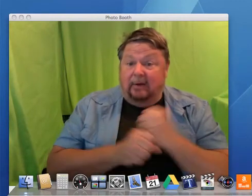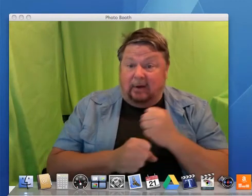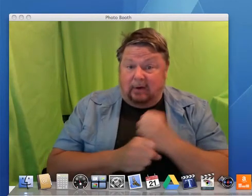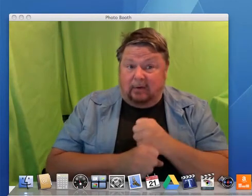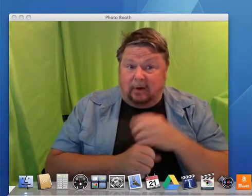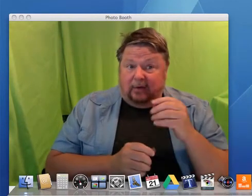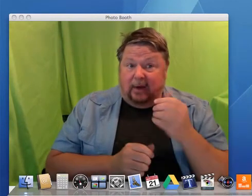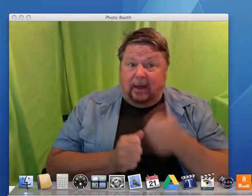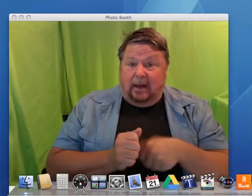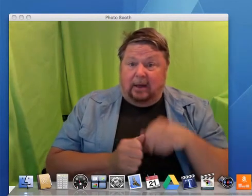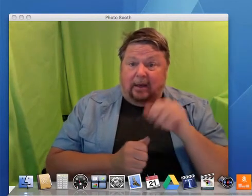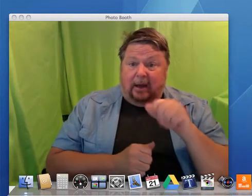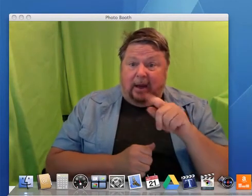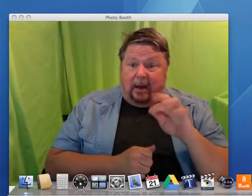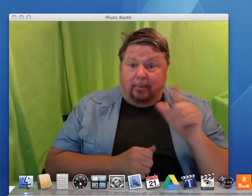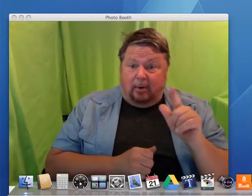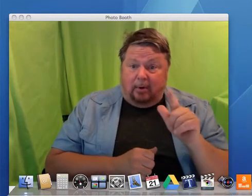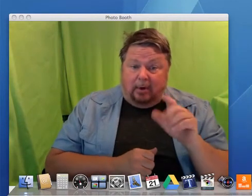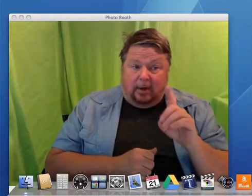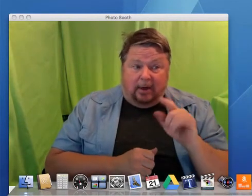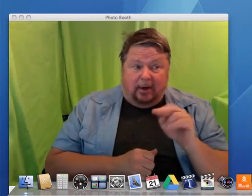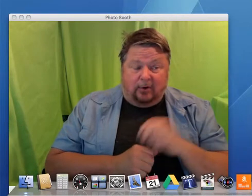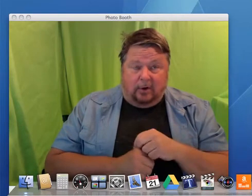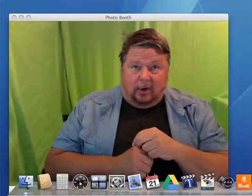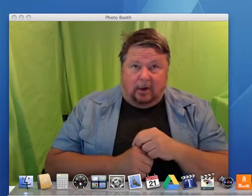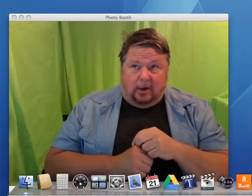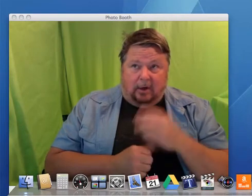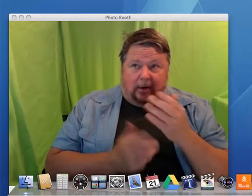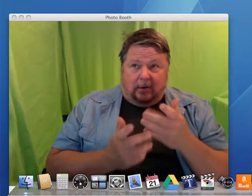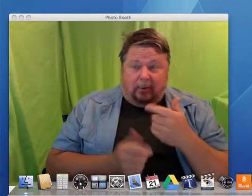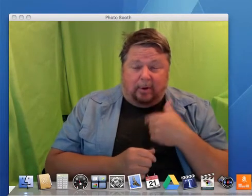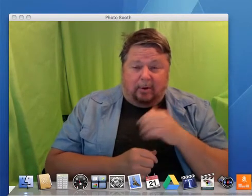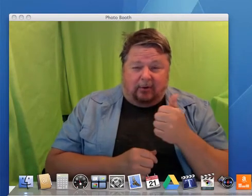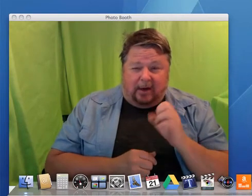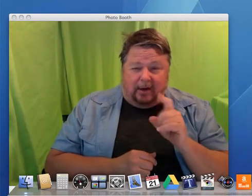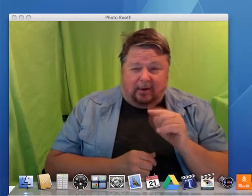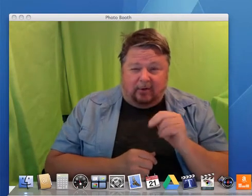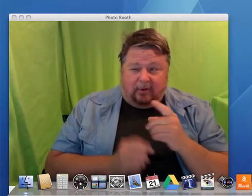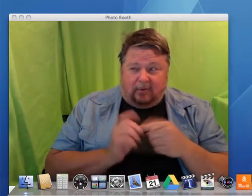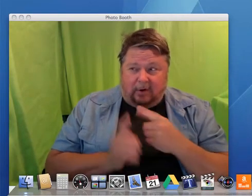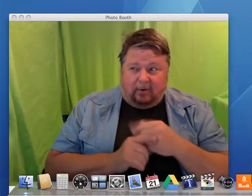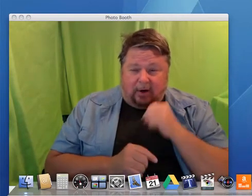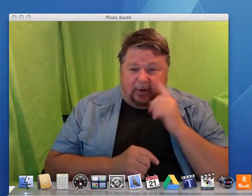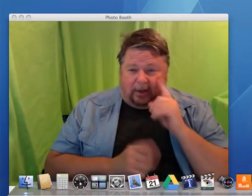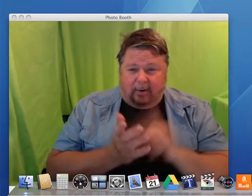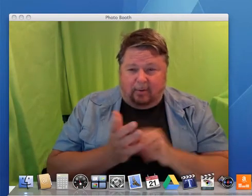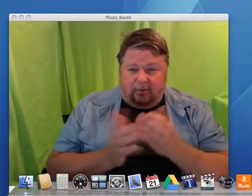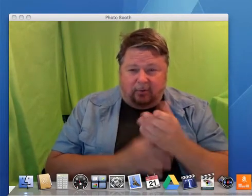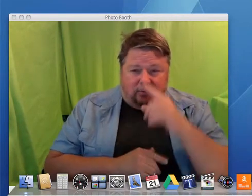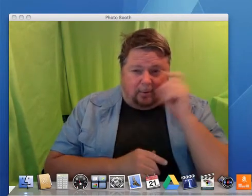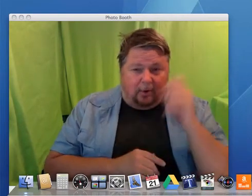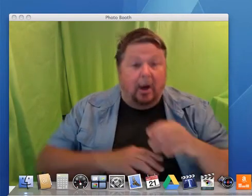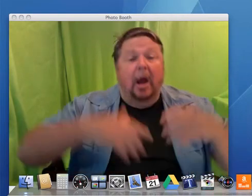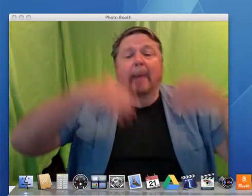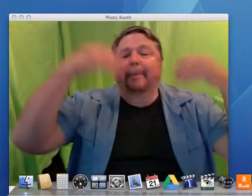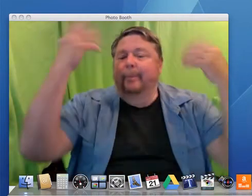and statistics in the April edition. So maybe there's 10 editions every year. I don't think they publish through the